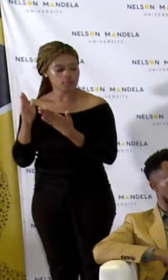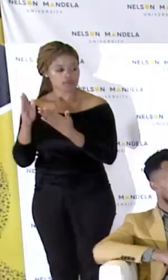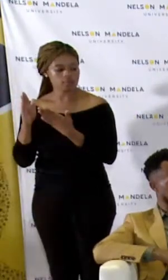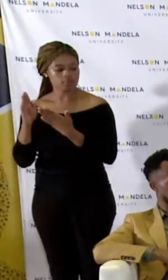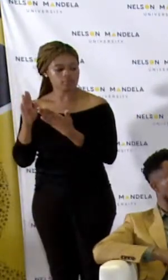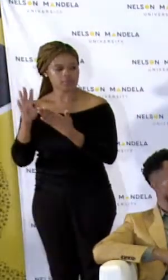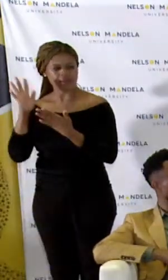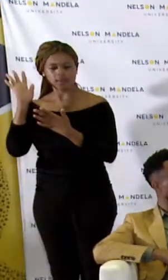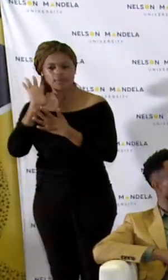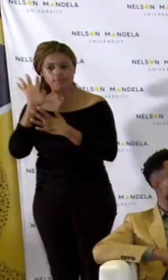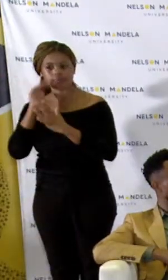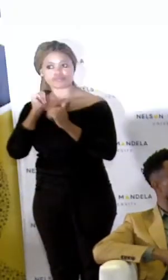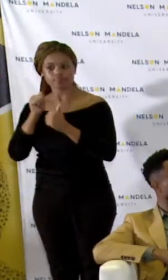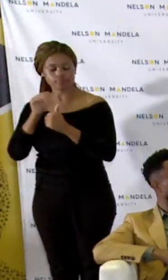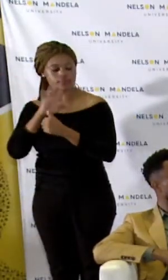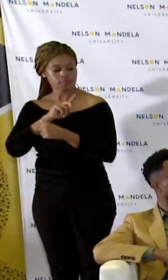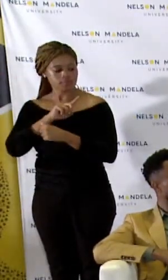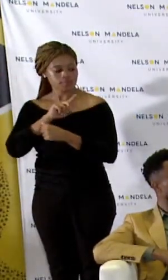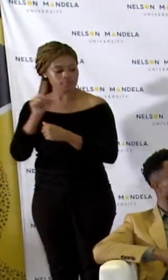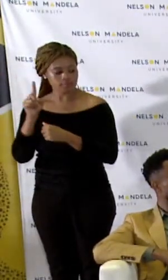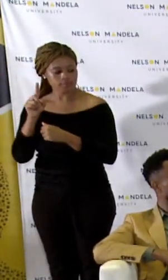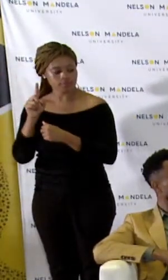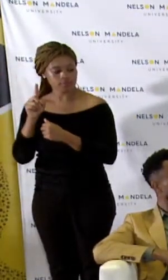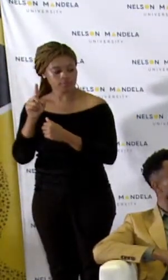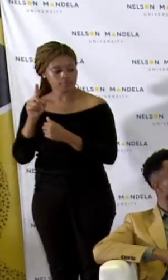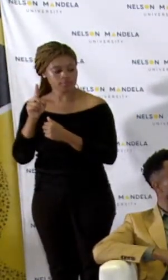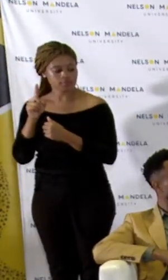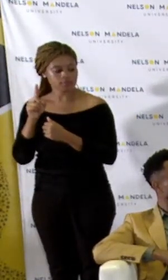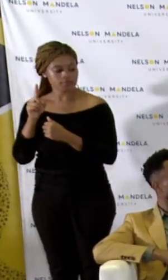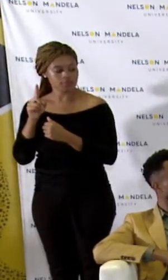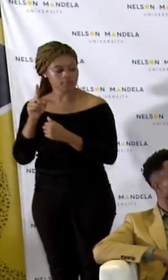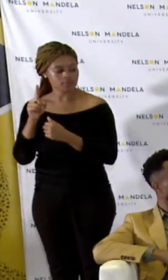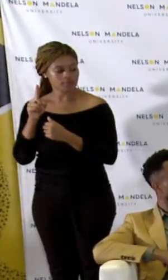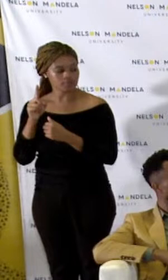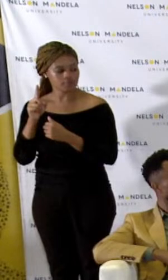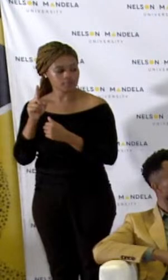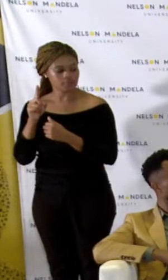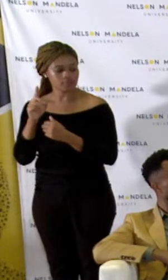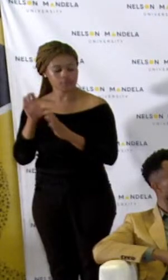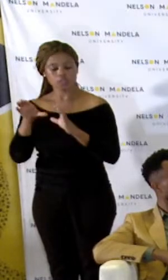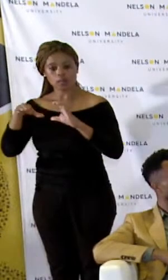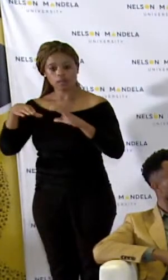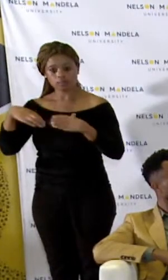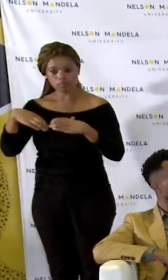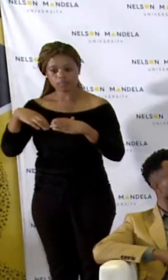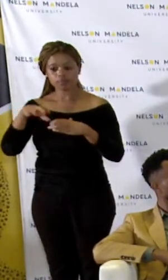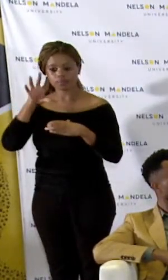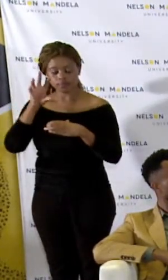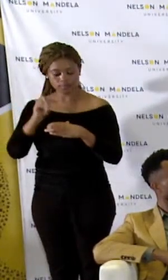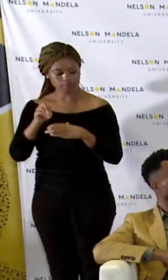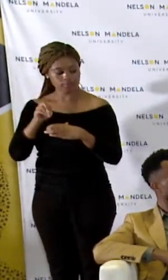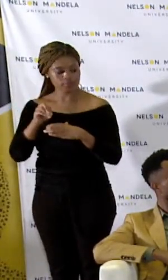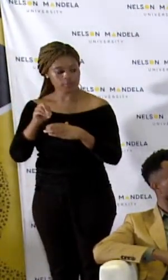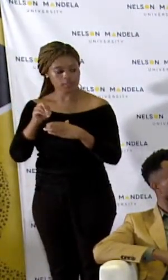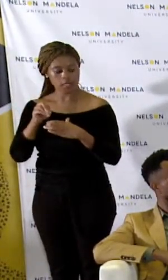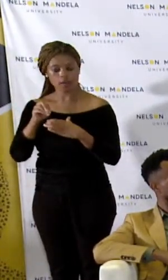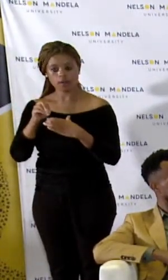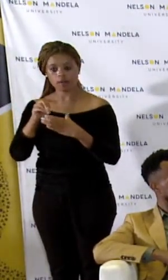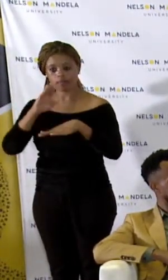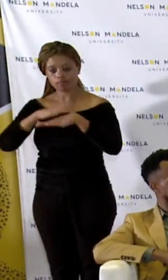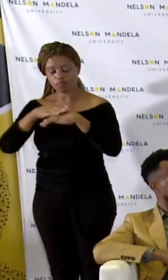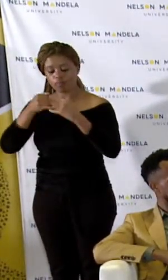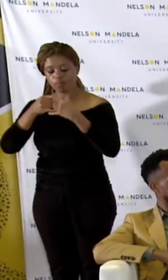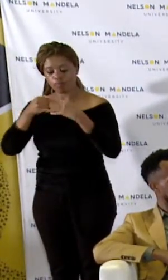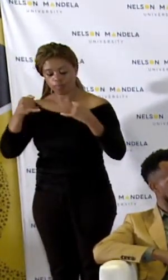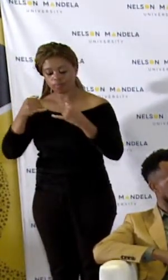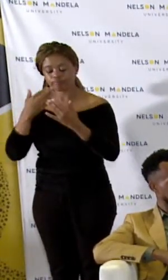patchy, but the audience, the commission does have this chapter online for you to follow